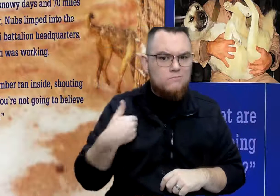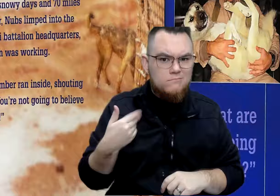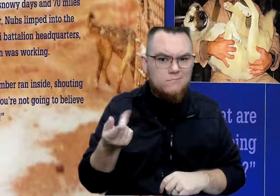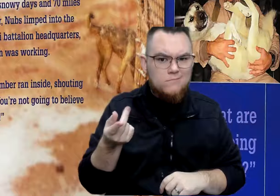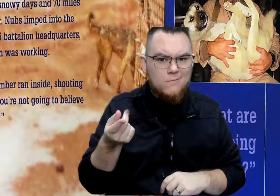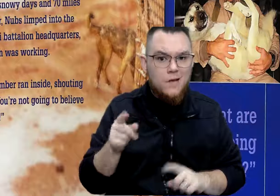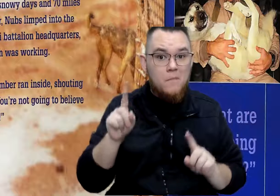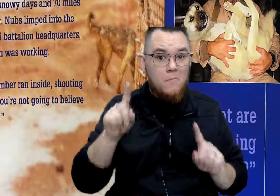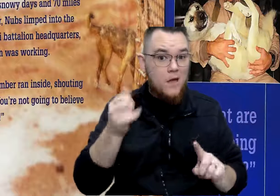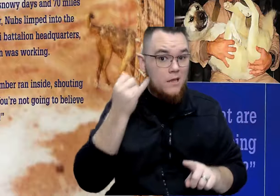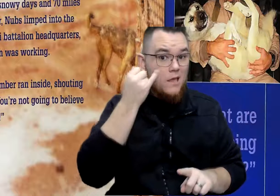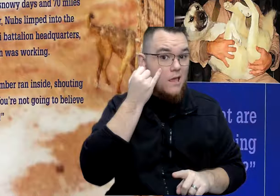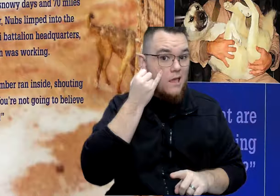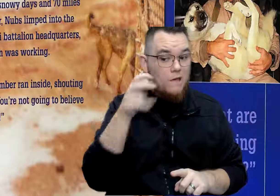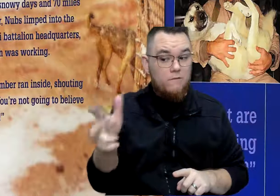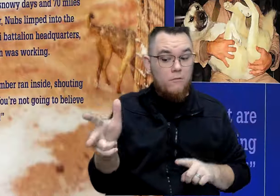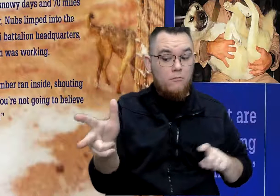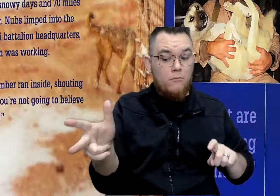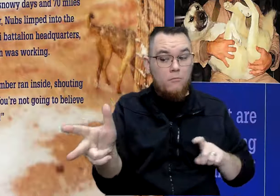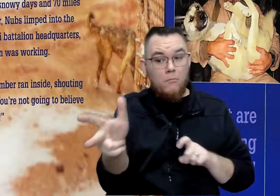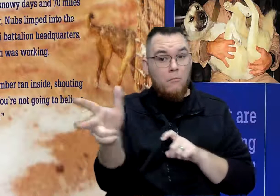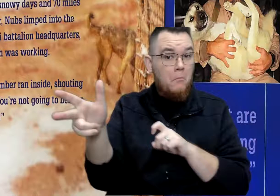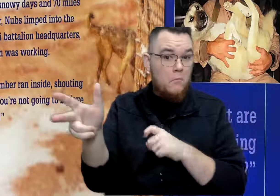"but if he follows us, what can we do?"